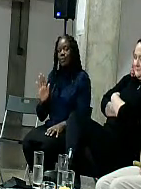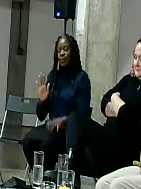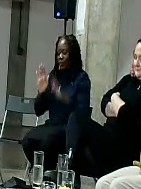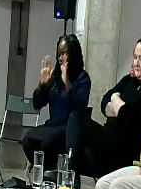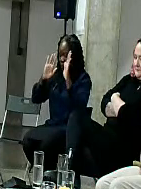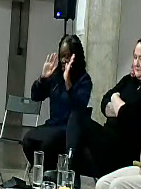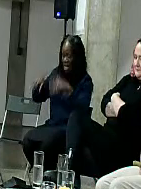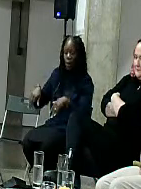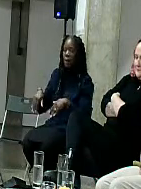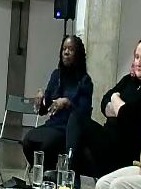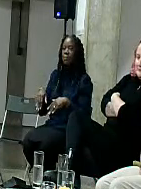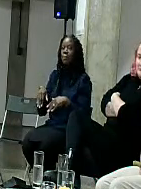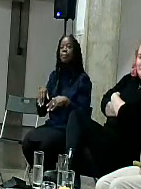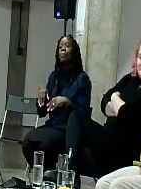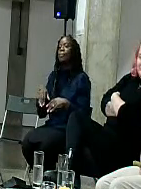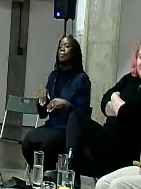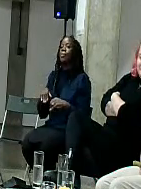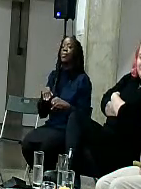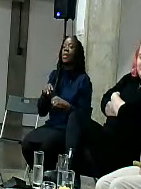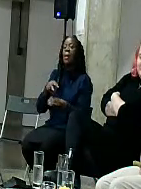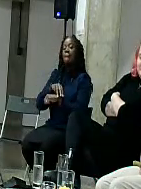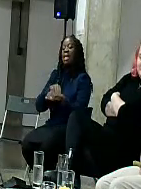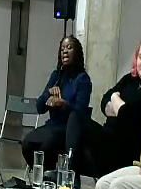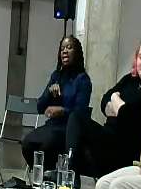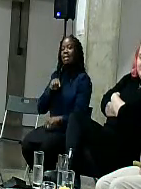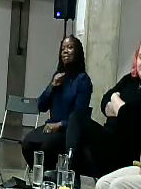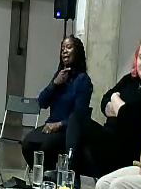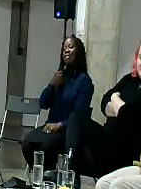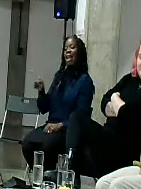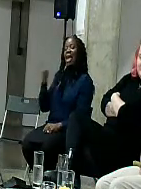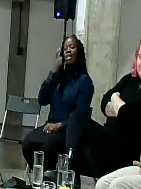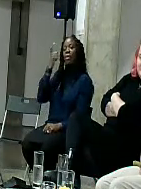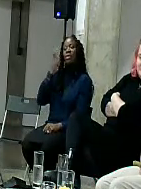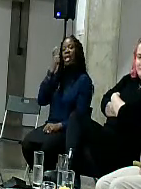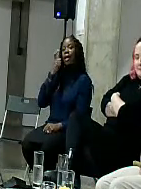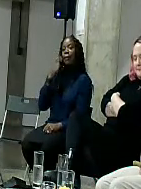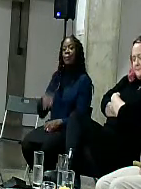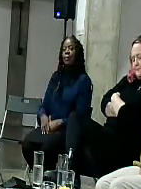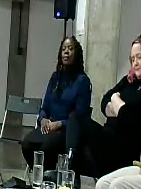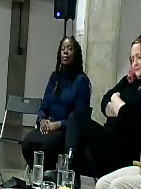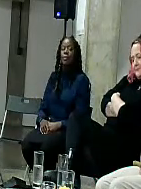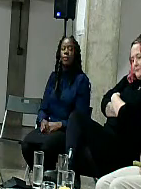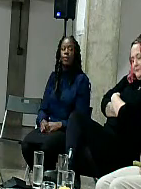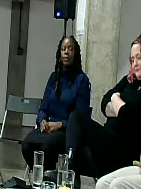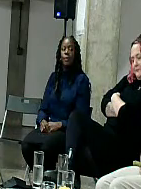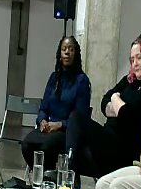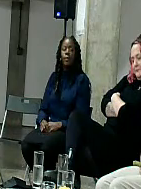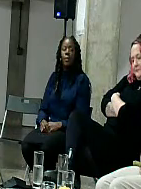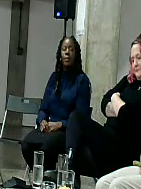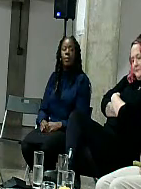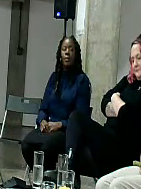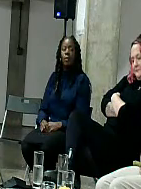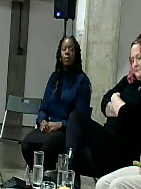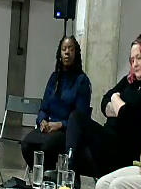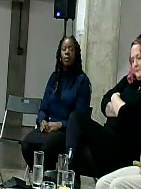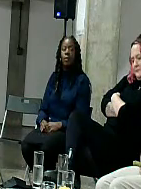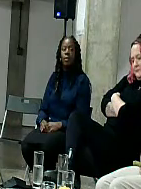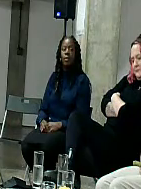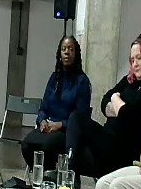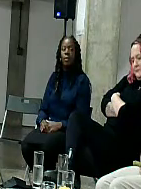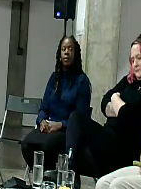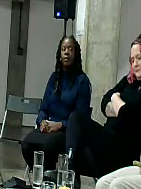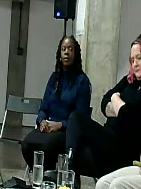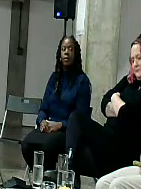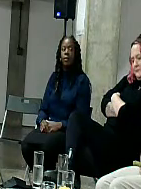Anyway, the police don't think. Anyway, so they did this